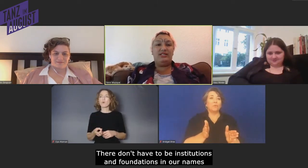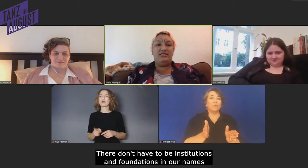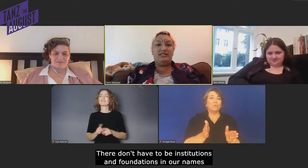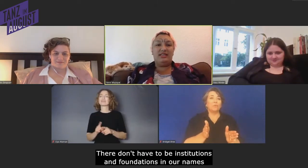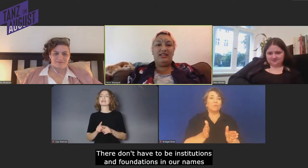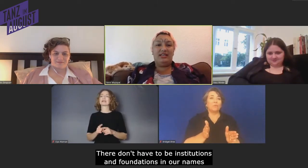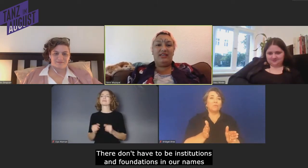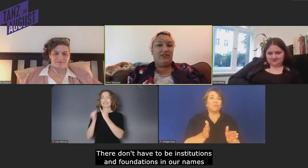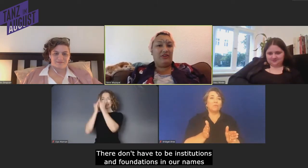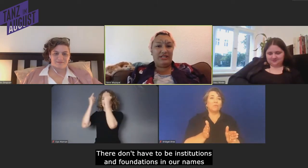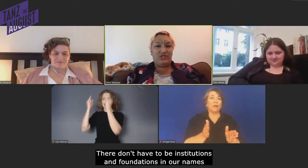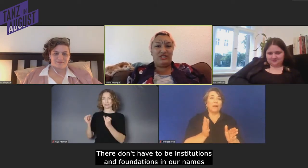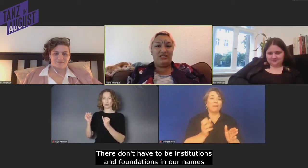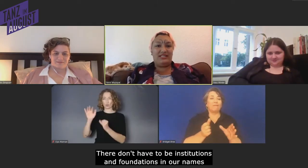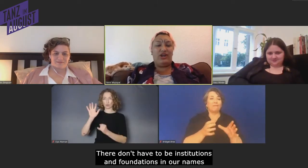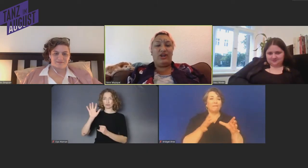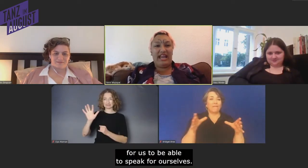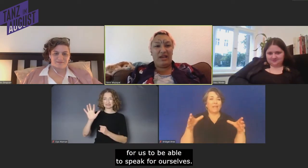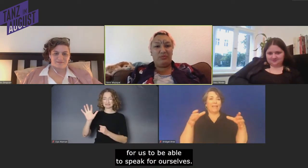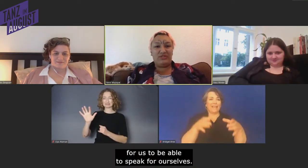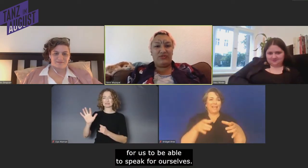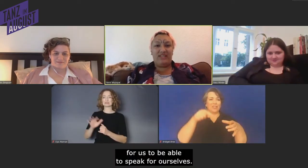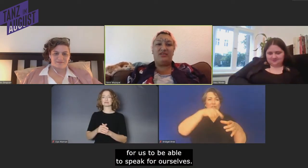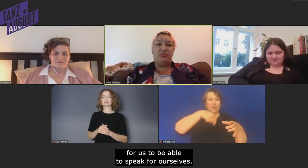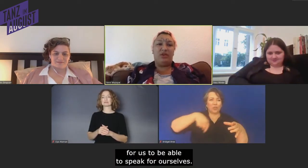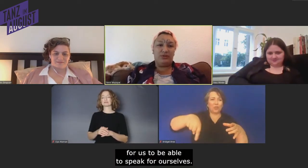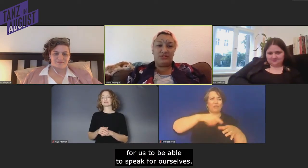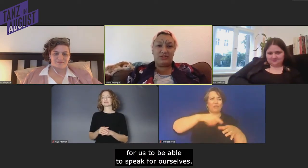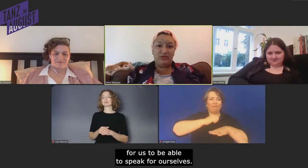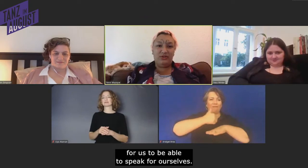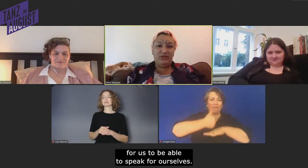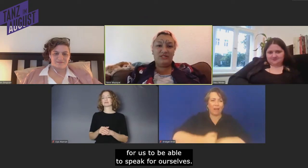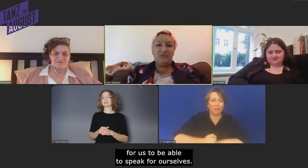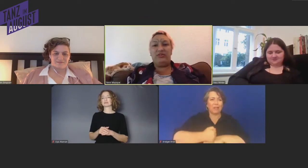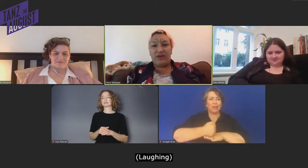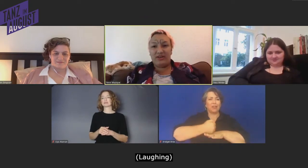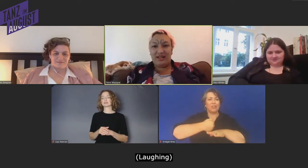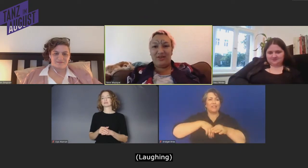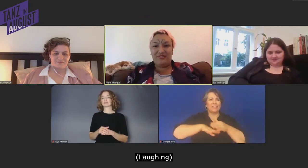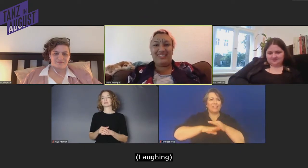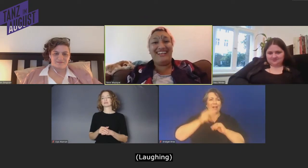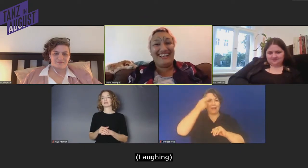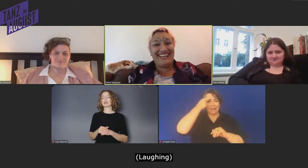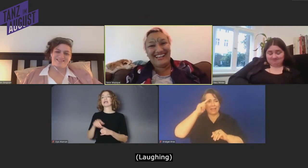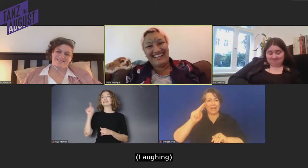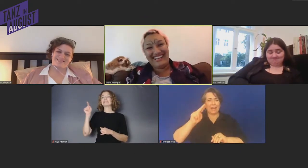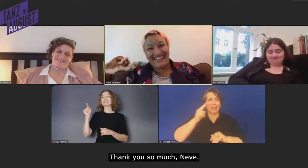institutions and foundations in our names for us to be able to speak for ourselves.